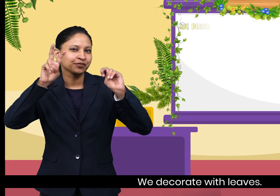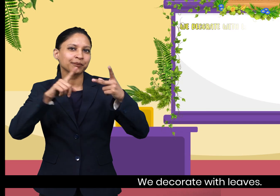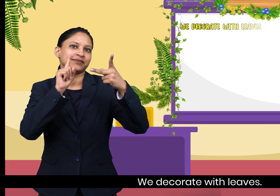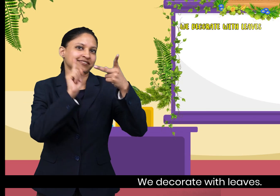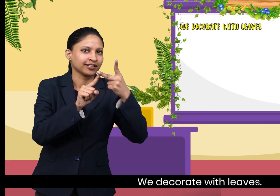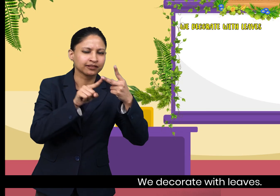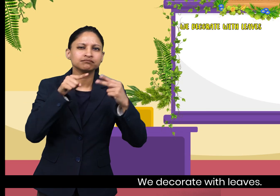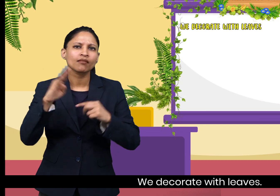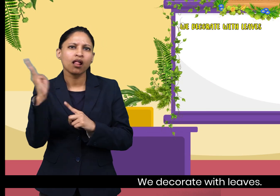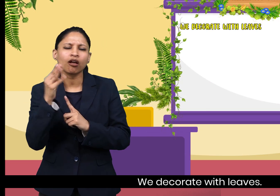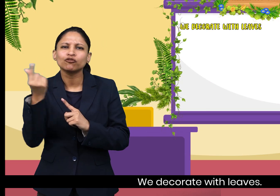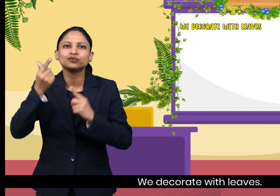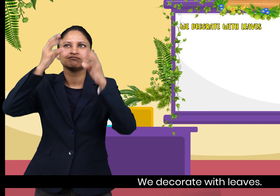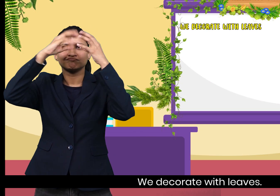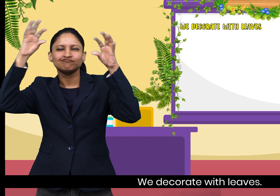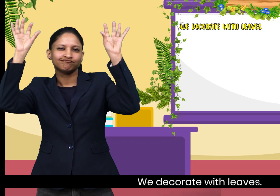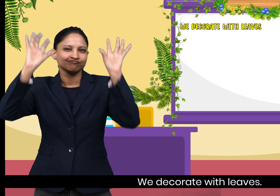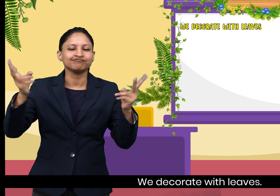We decorate with leaves.